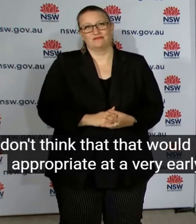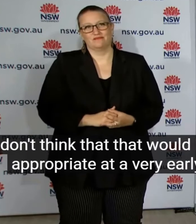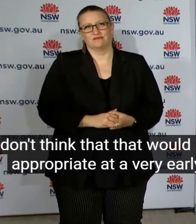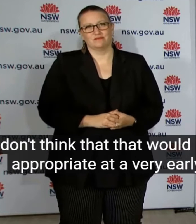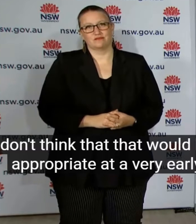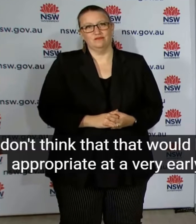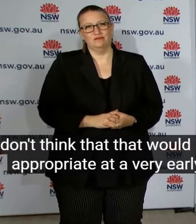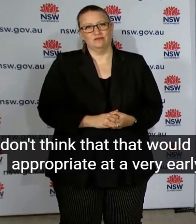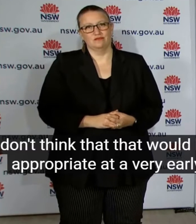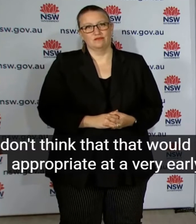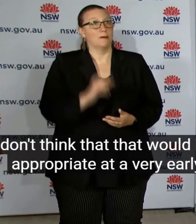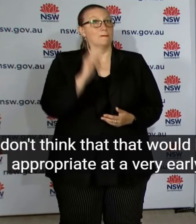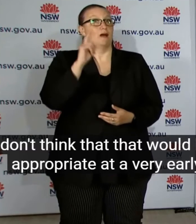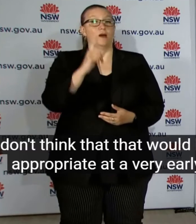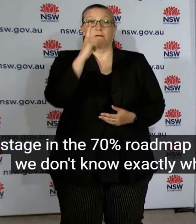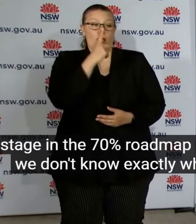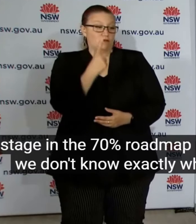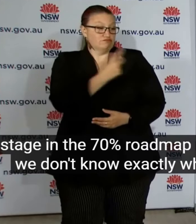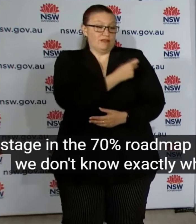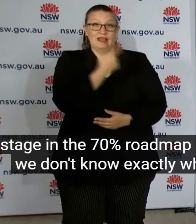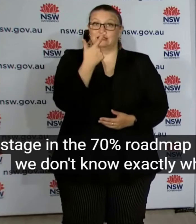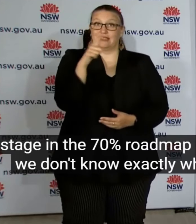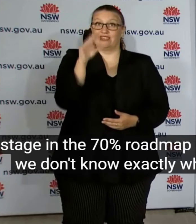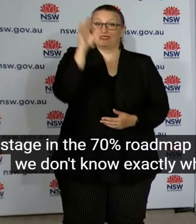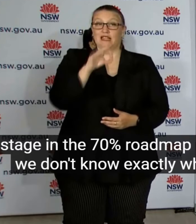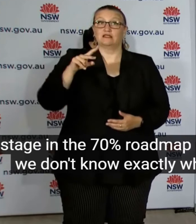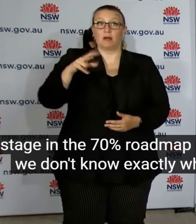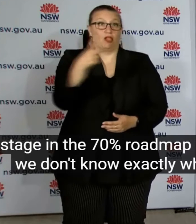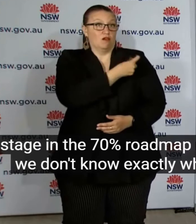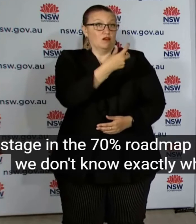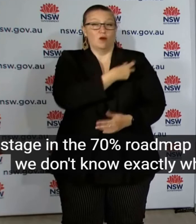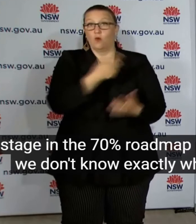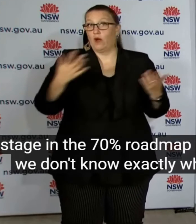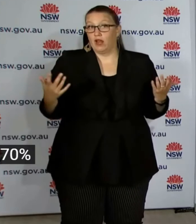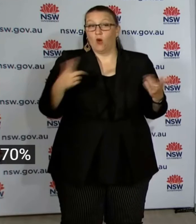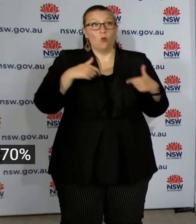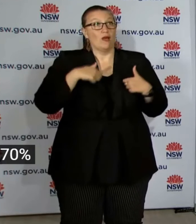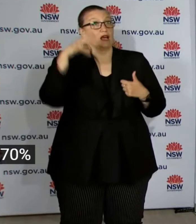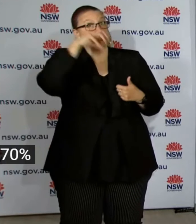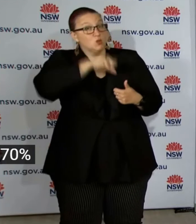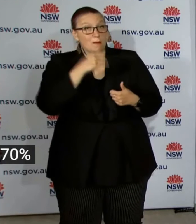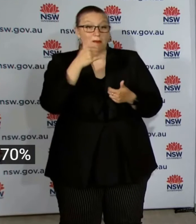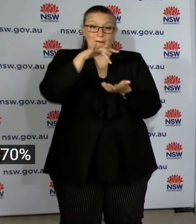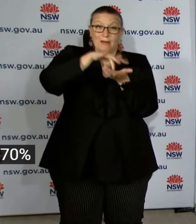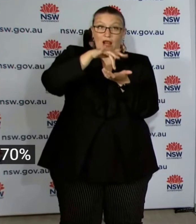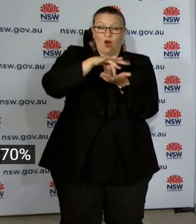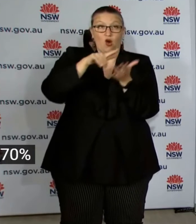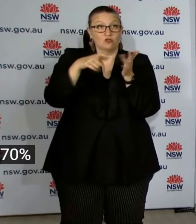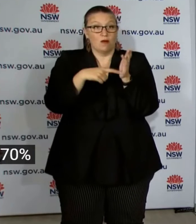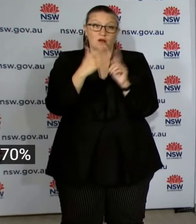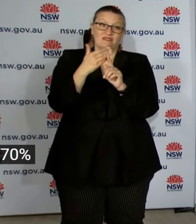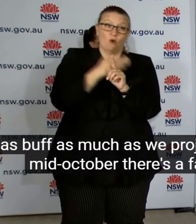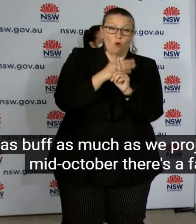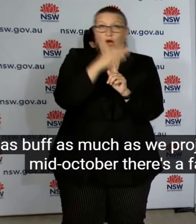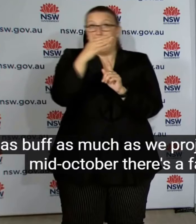exactly when the 70%, as much as we projected, mid-October. Does it fall before or after the Everest? Well, we